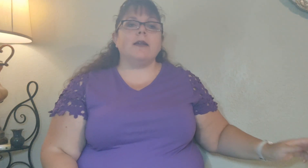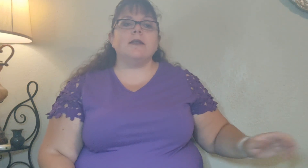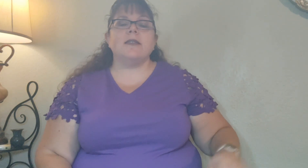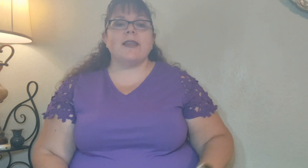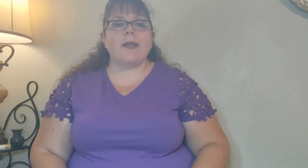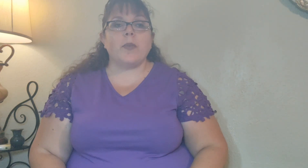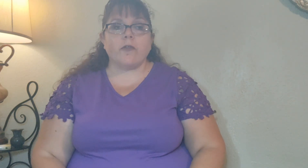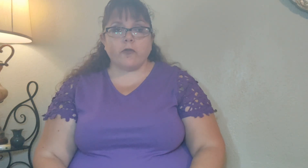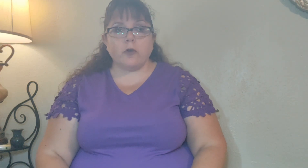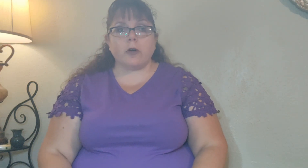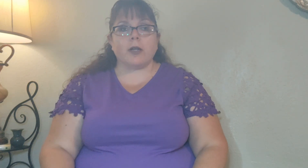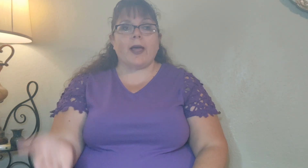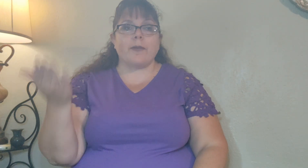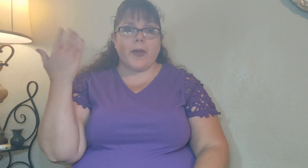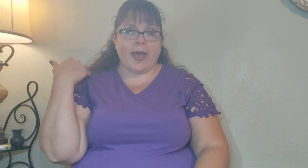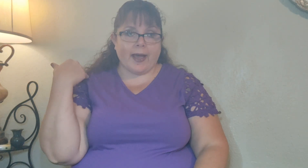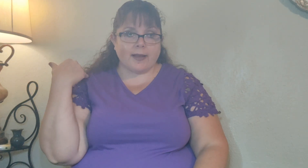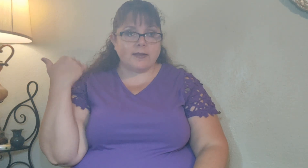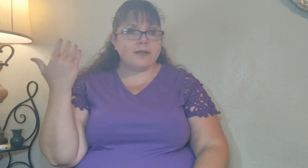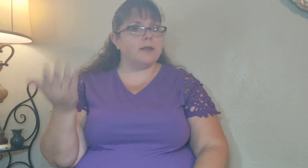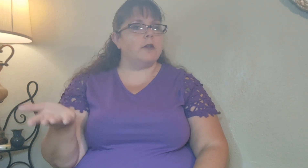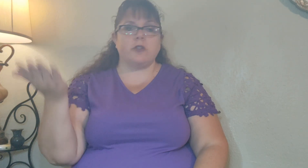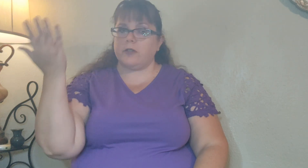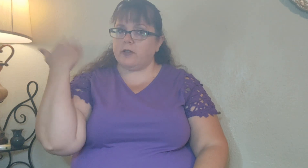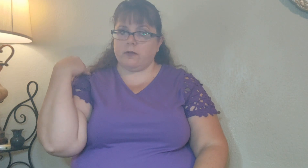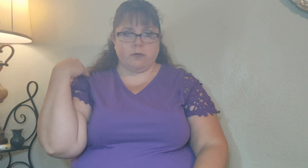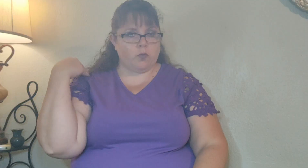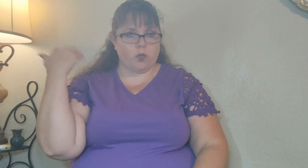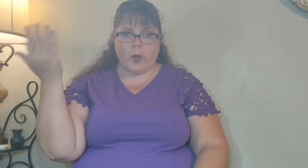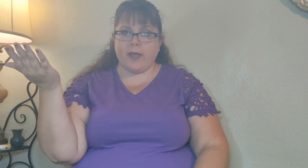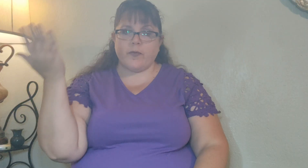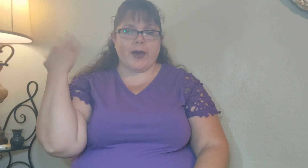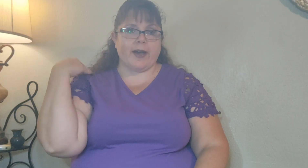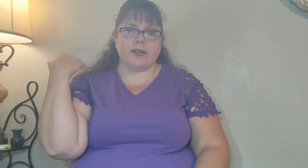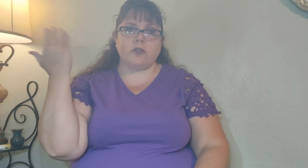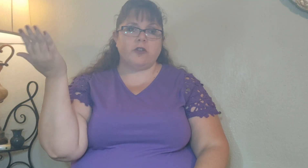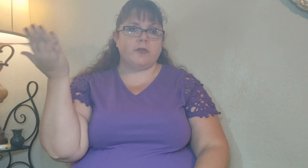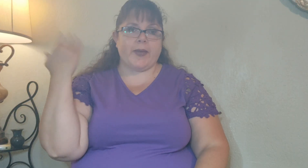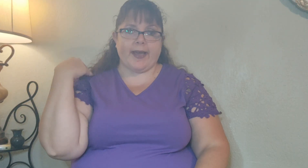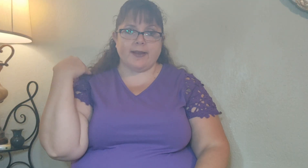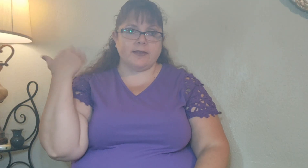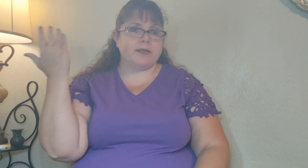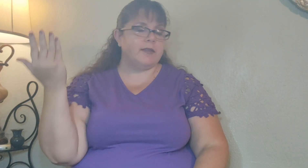And to say before, like past, you just wave behind you, past.